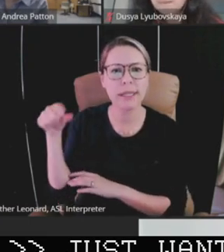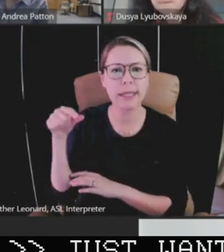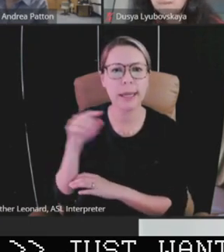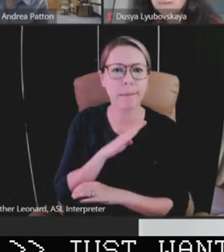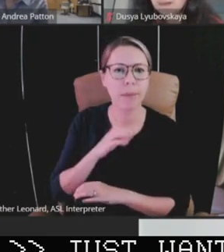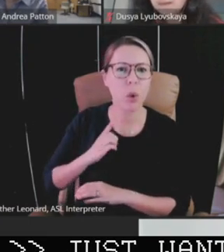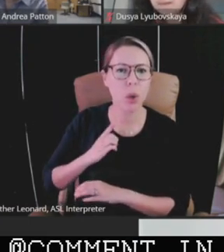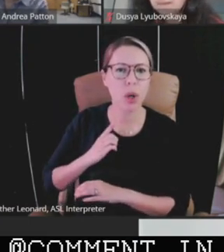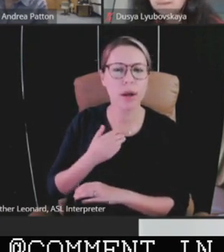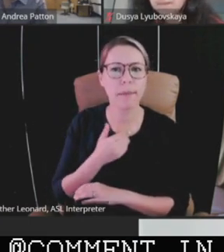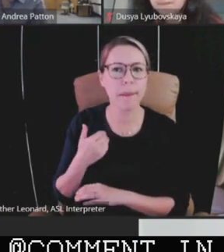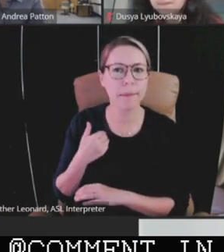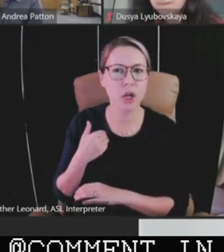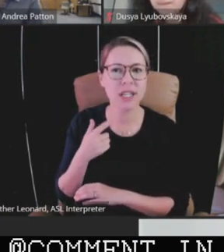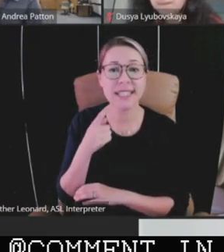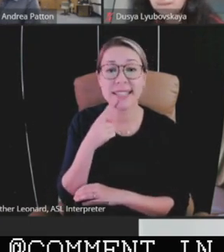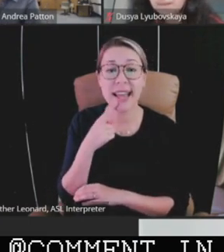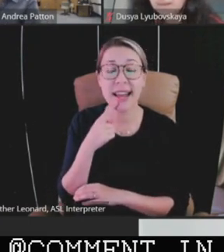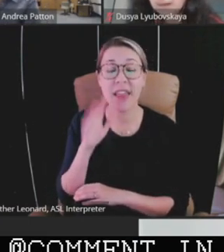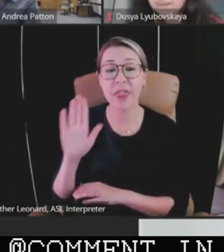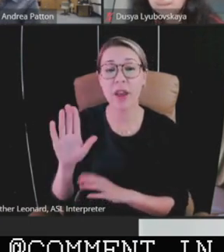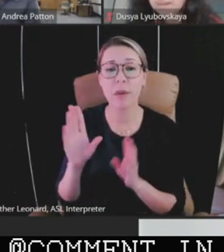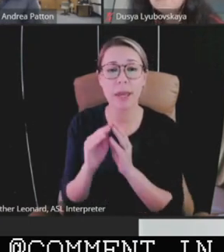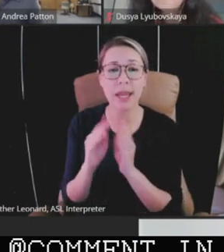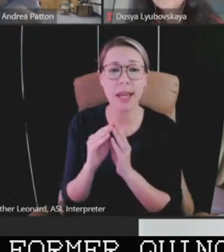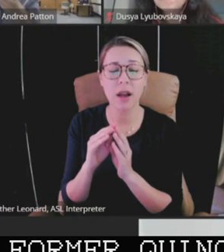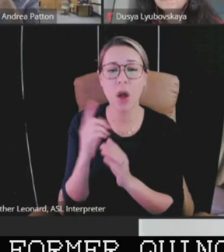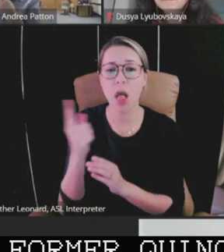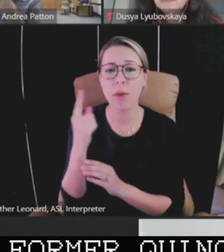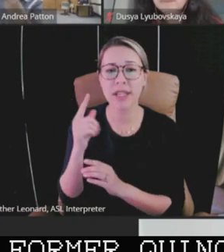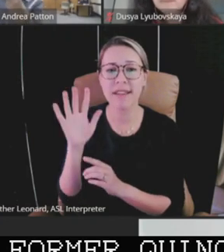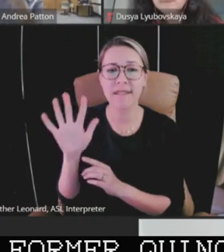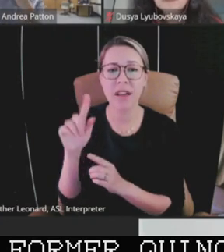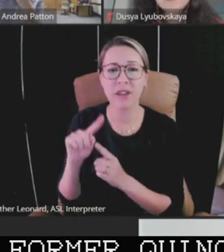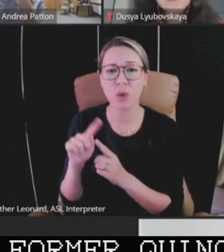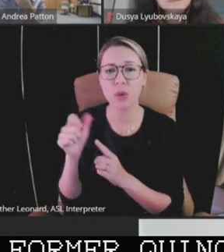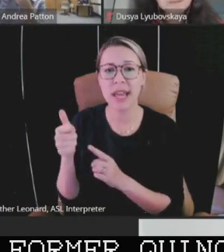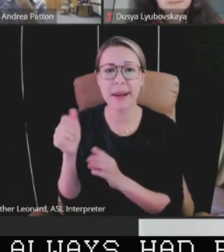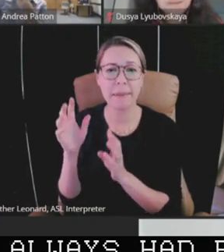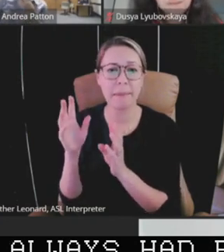had 5 to 10 minutes of public input at the end of meetings. Don't know if you want to comment on that.